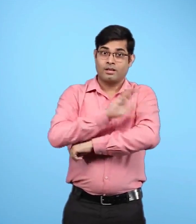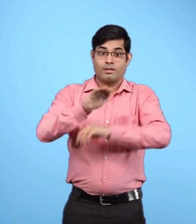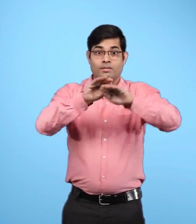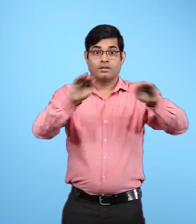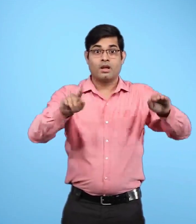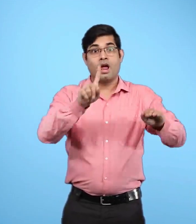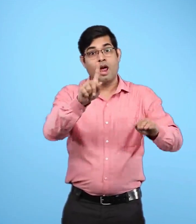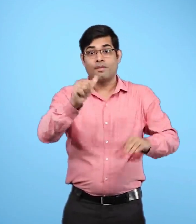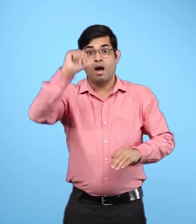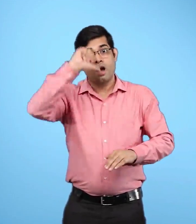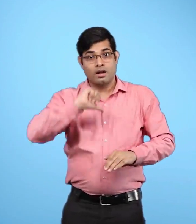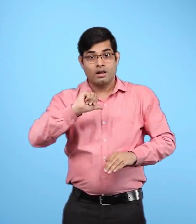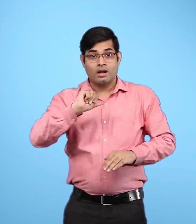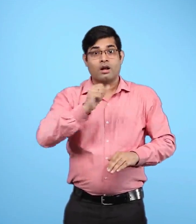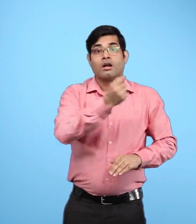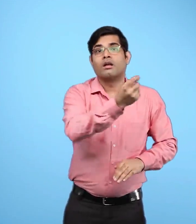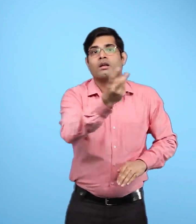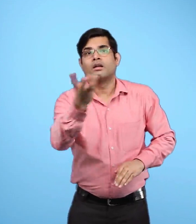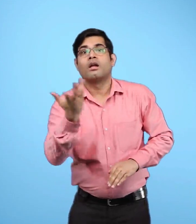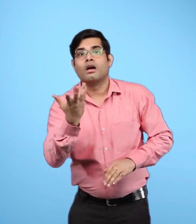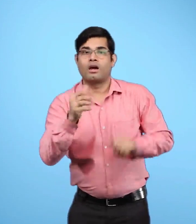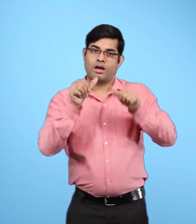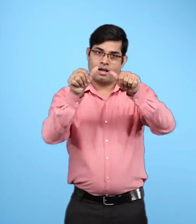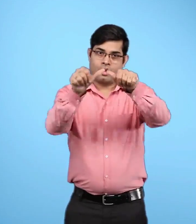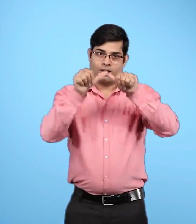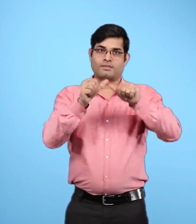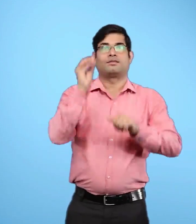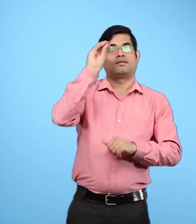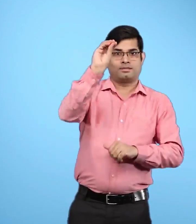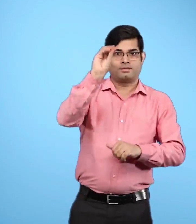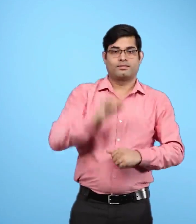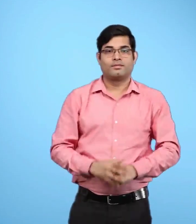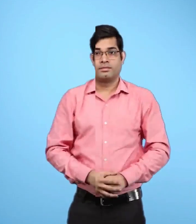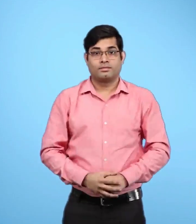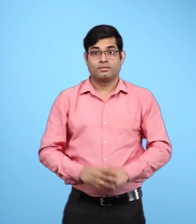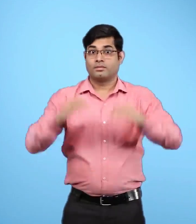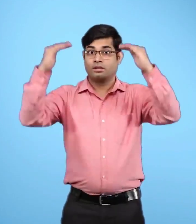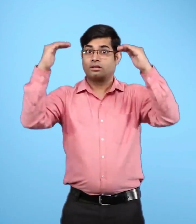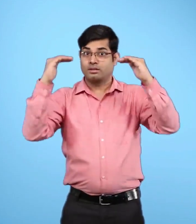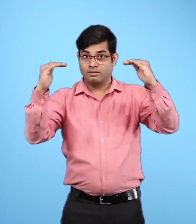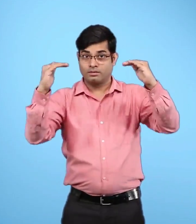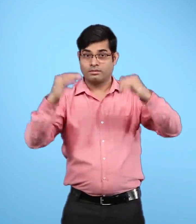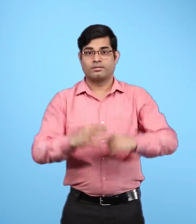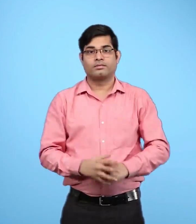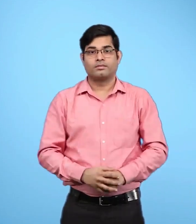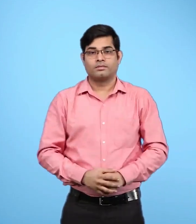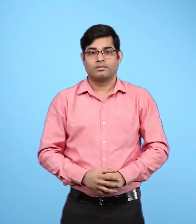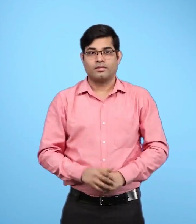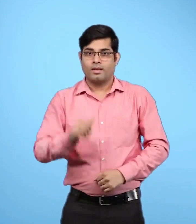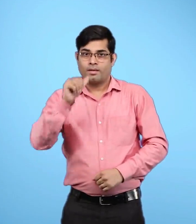writing number of children who drink 1 glass of water in a day. Row 2. Column